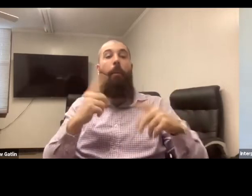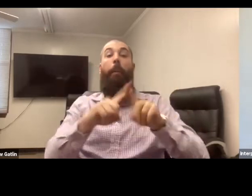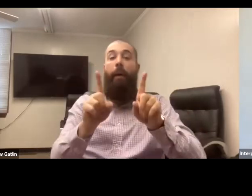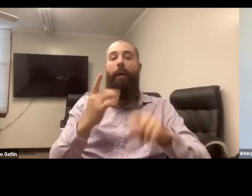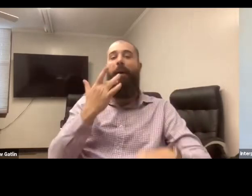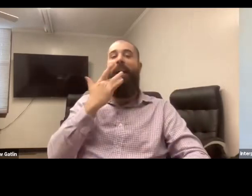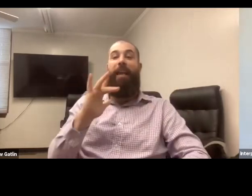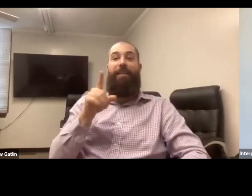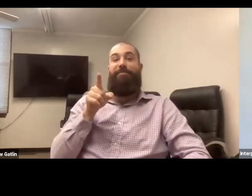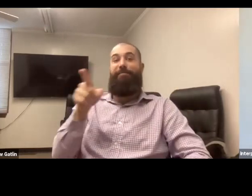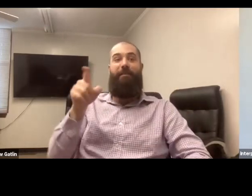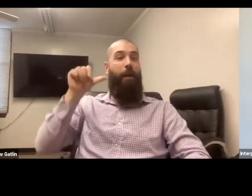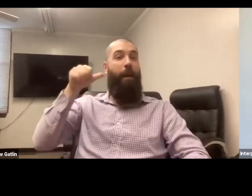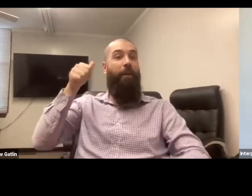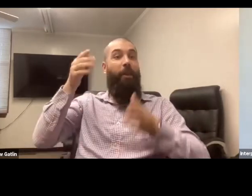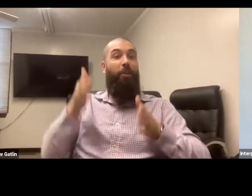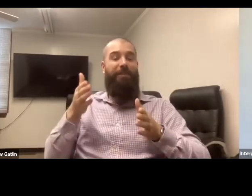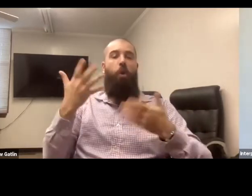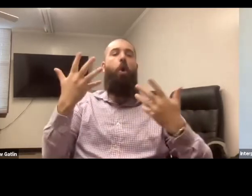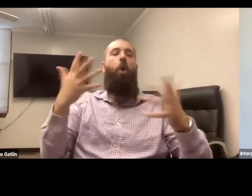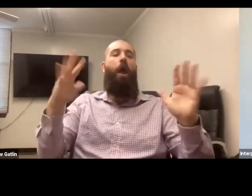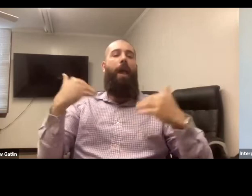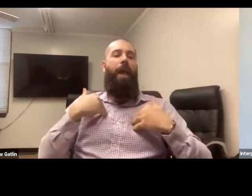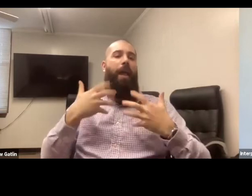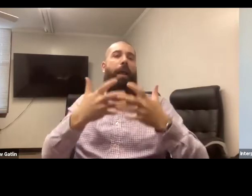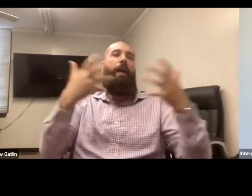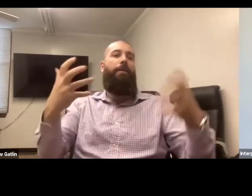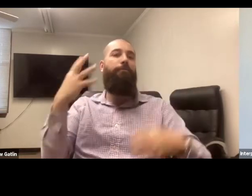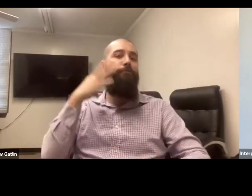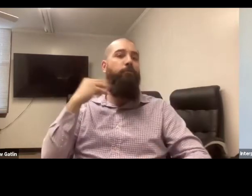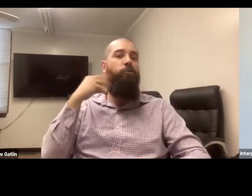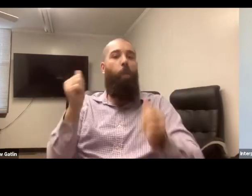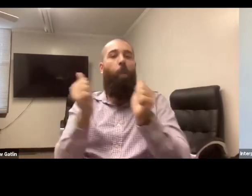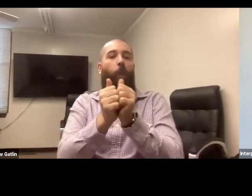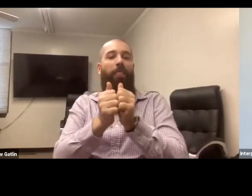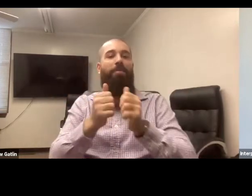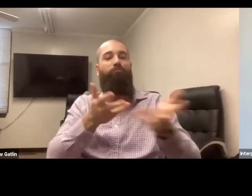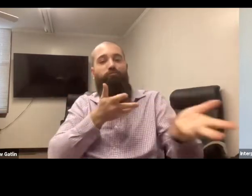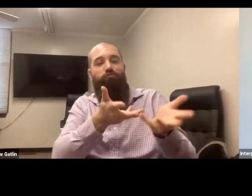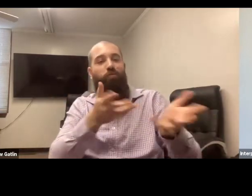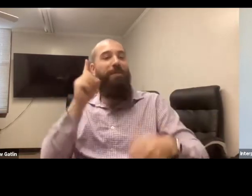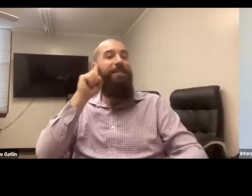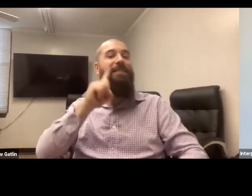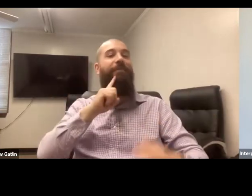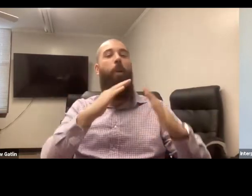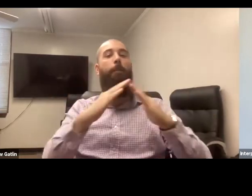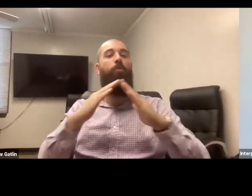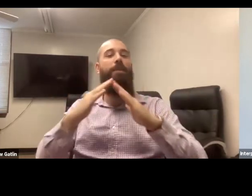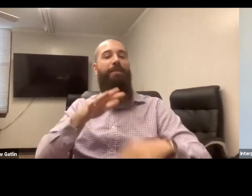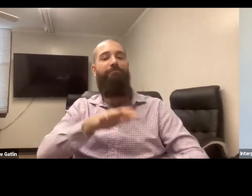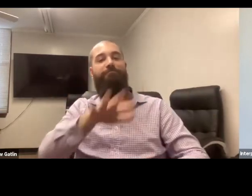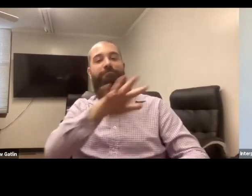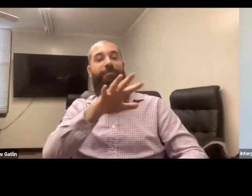they worried so much. But luckily, the audiologist had a lot of experience